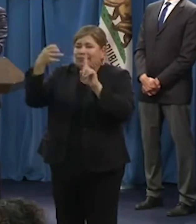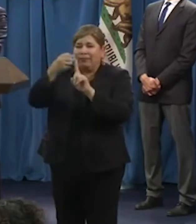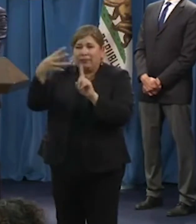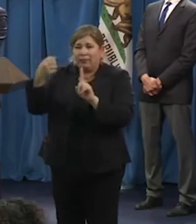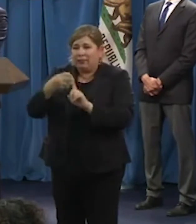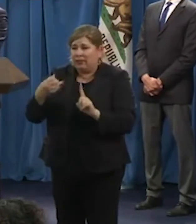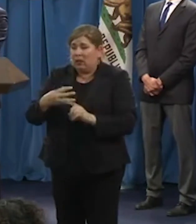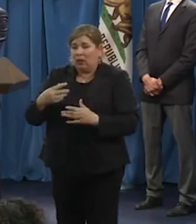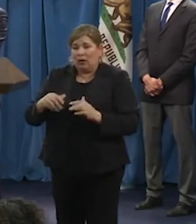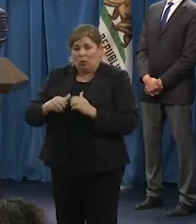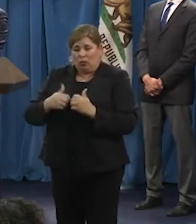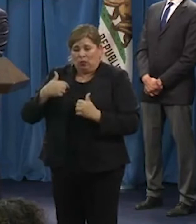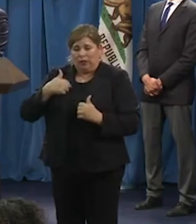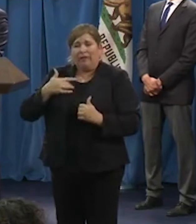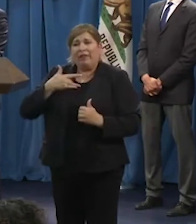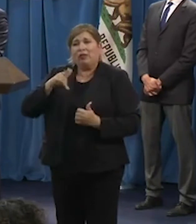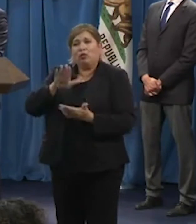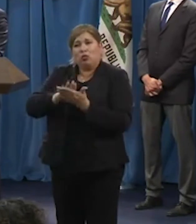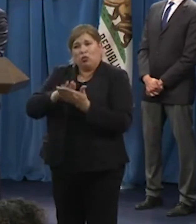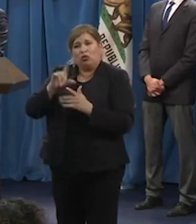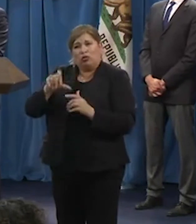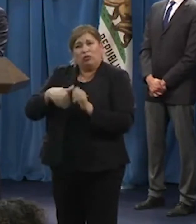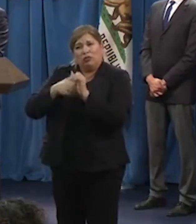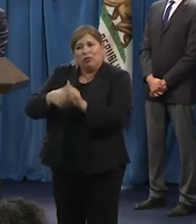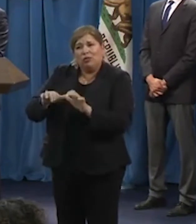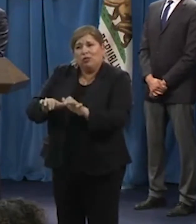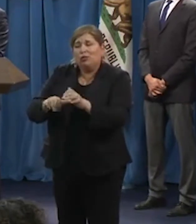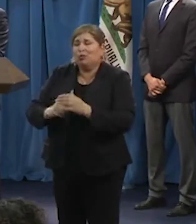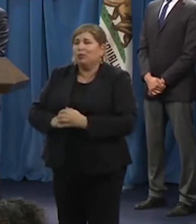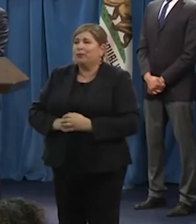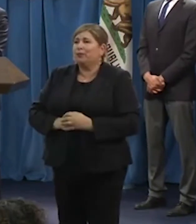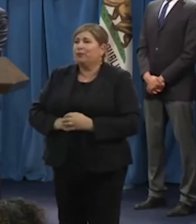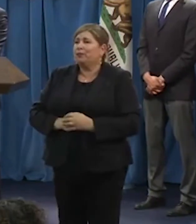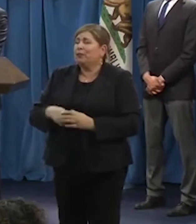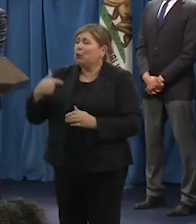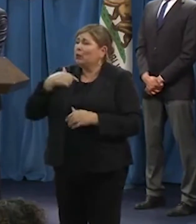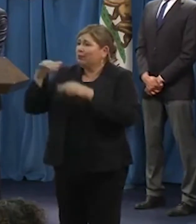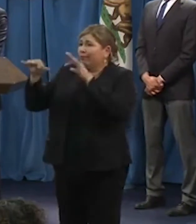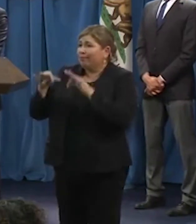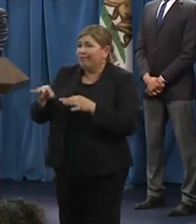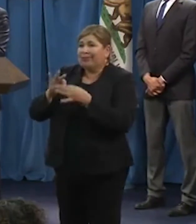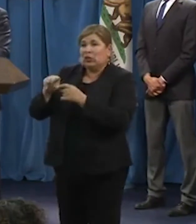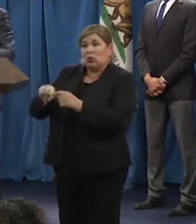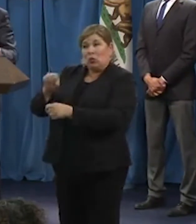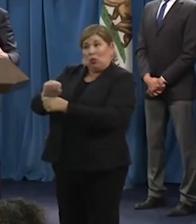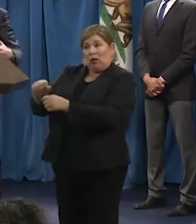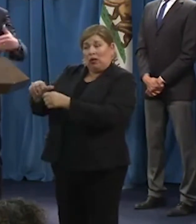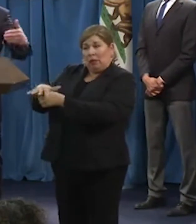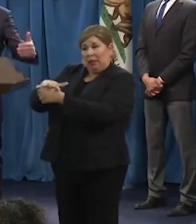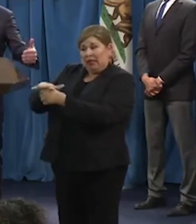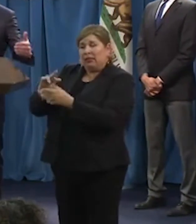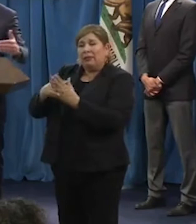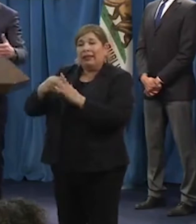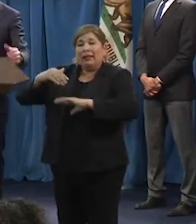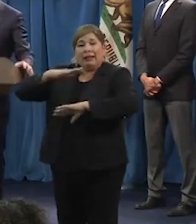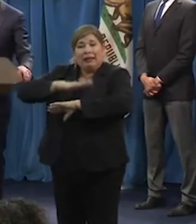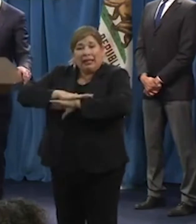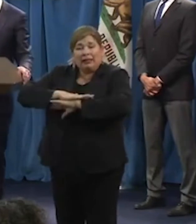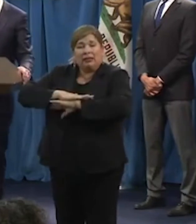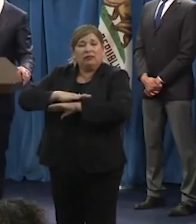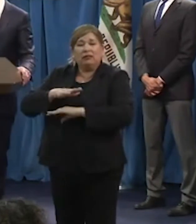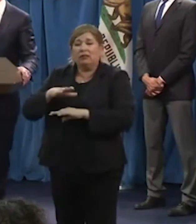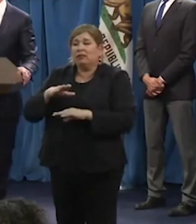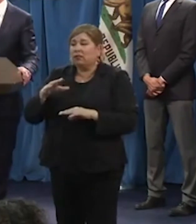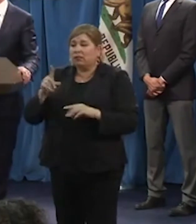believe the school systems should be doing. Workforce, we expect the same in terms of how desks and tables